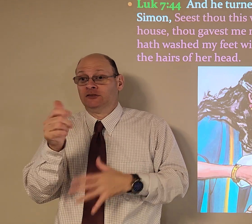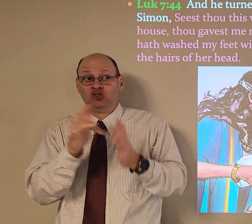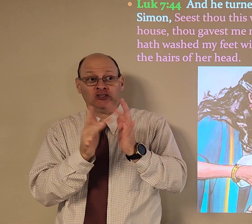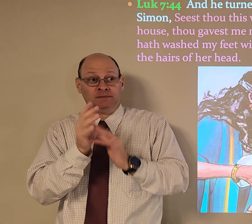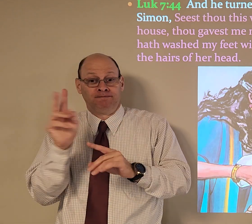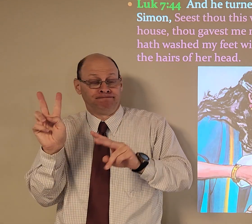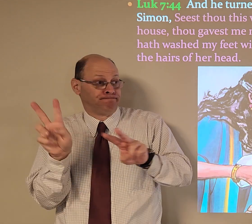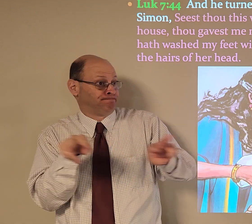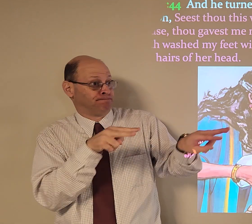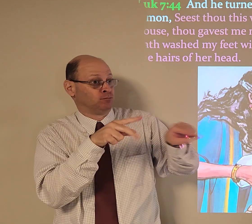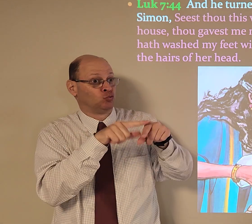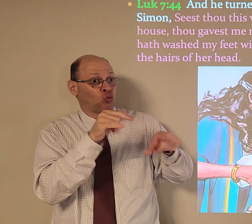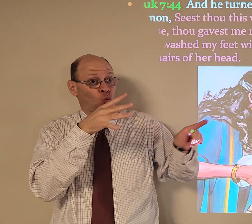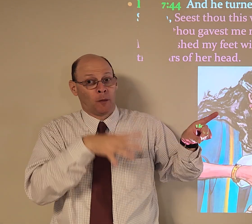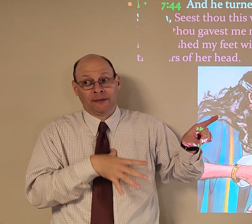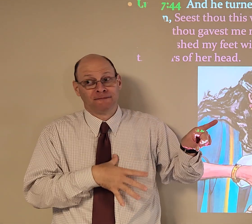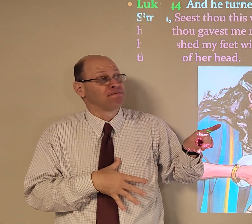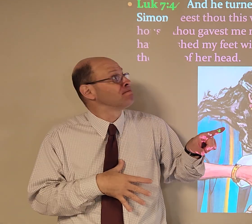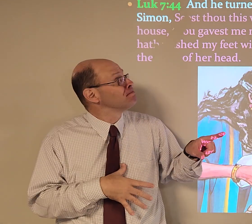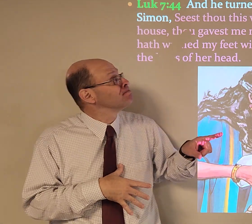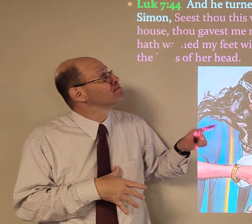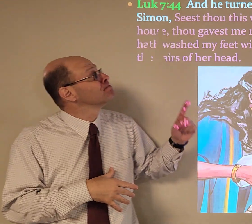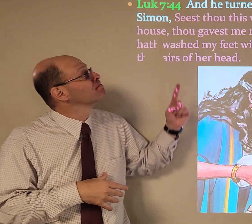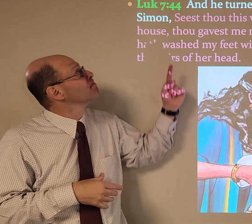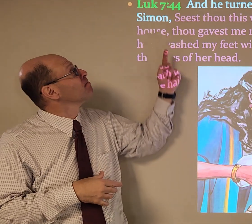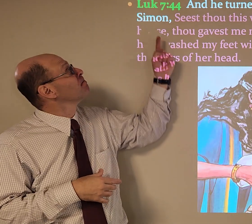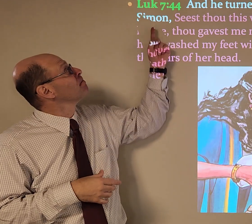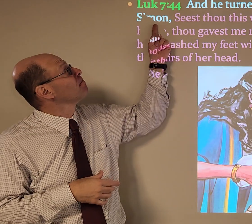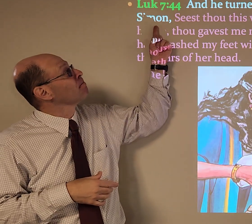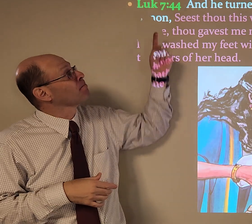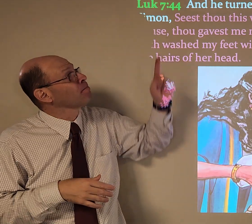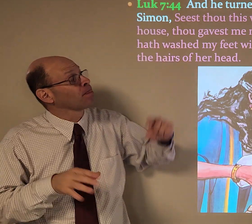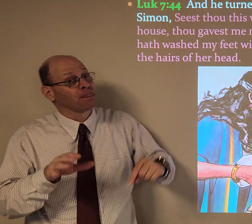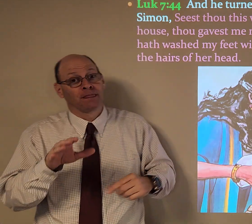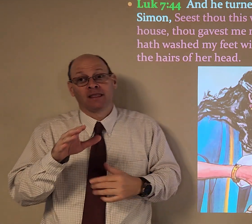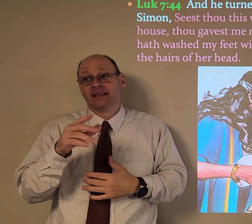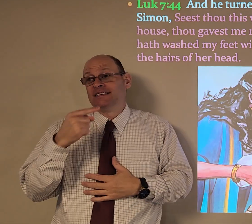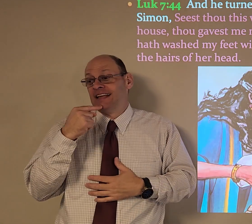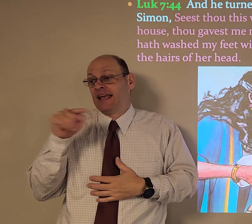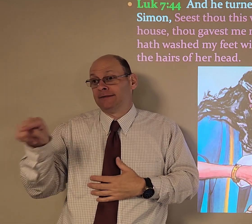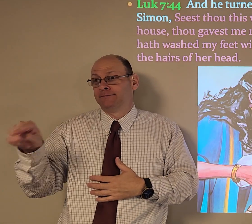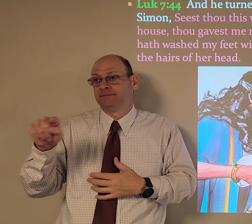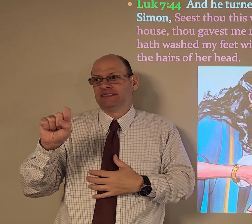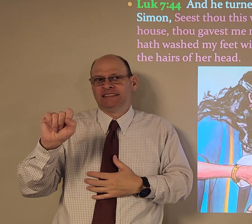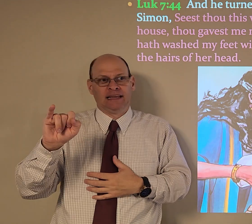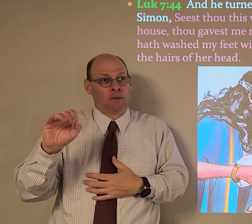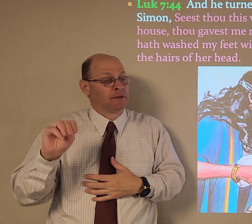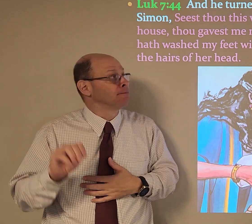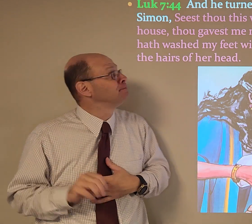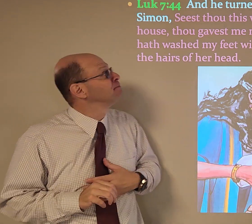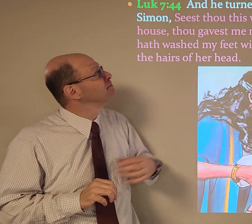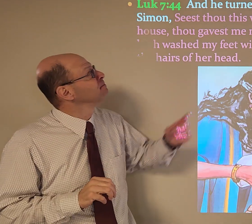and Jesus is here, he says, and he turned to the woman and said unto